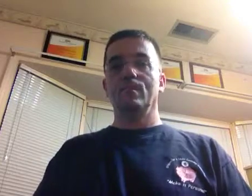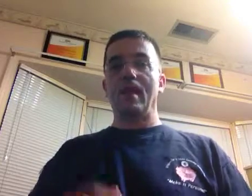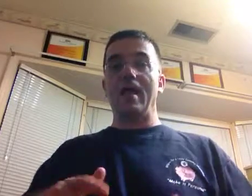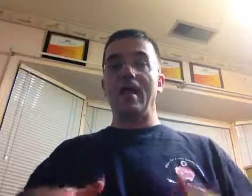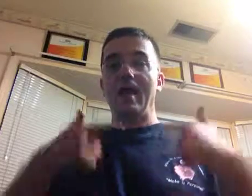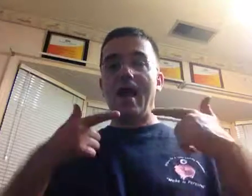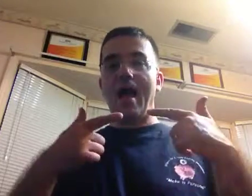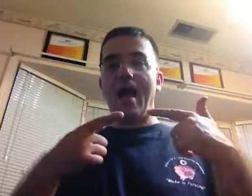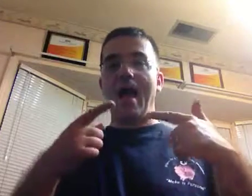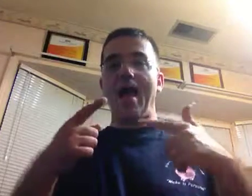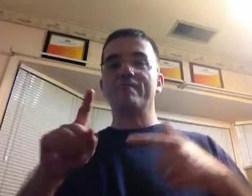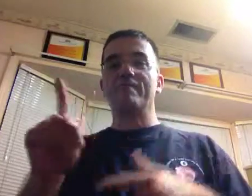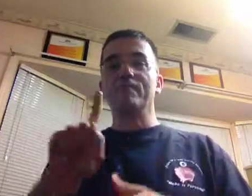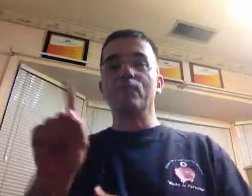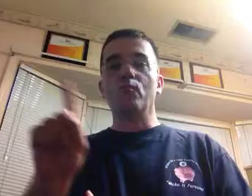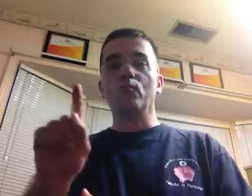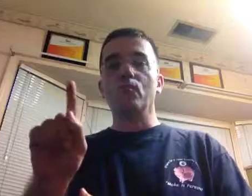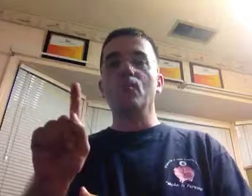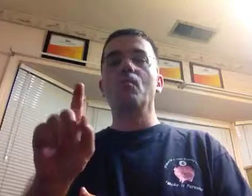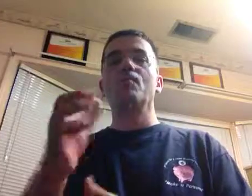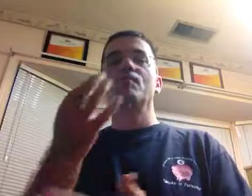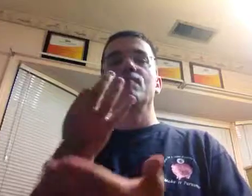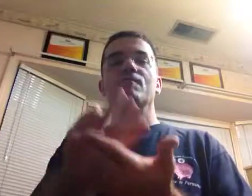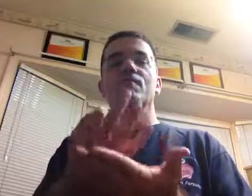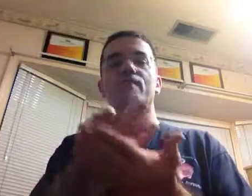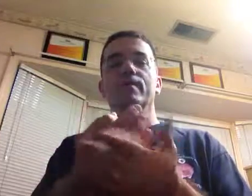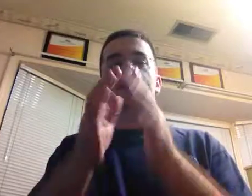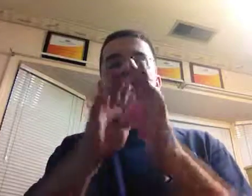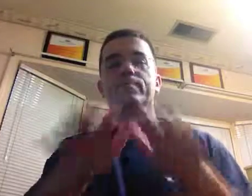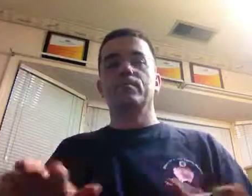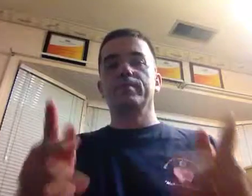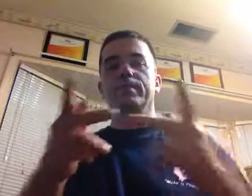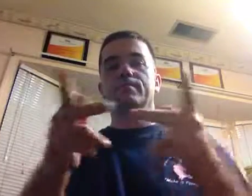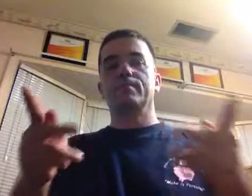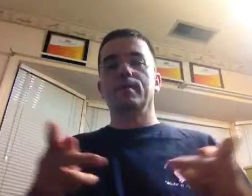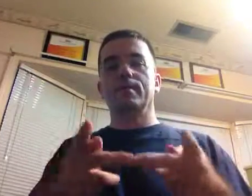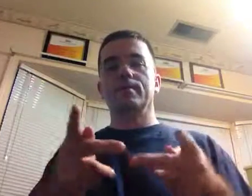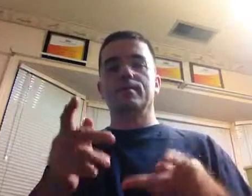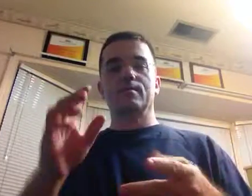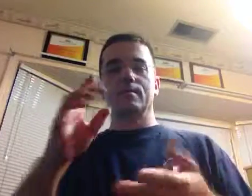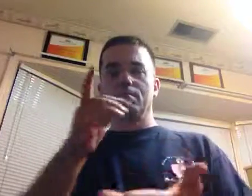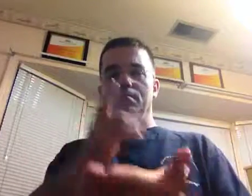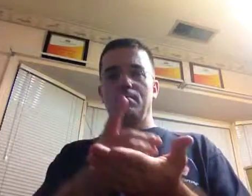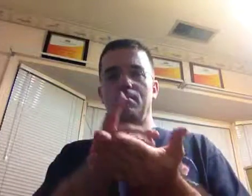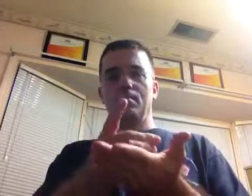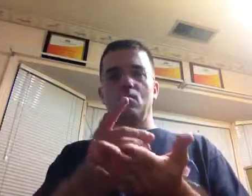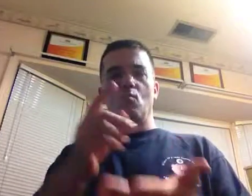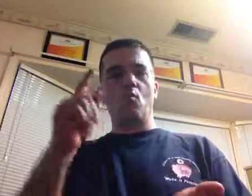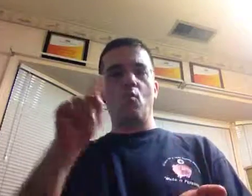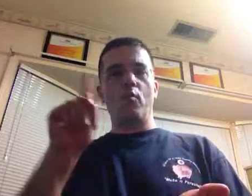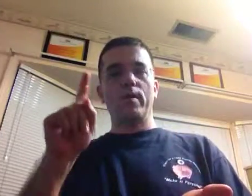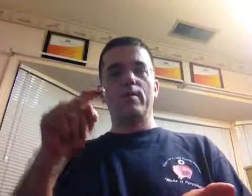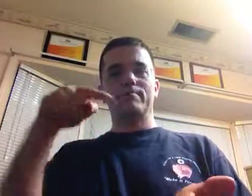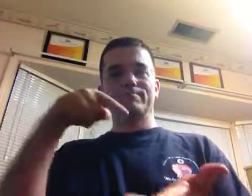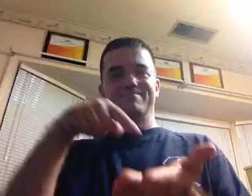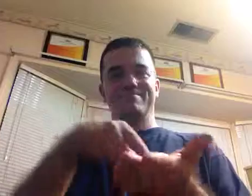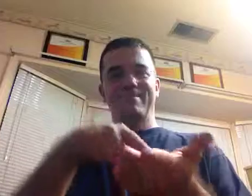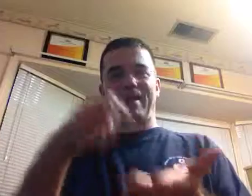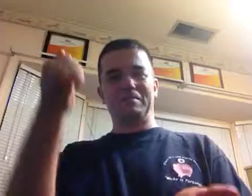From Financial Peace Plaza, it's the Dave Ramsey Show, where debt is dumb, cash is king, and the paid-off